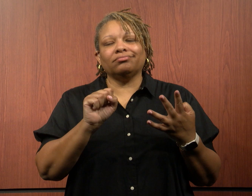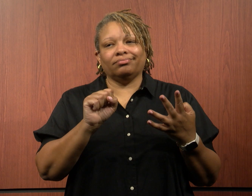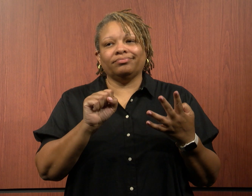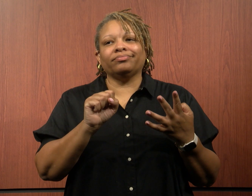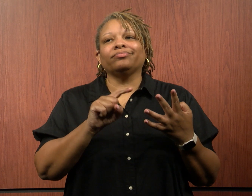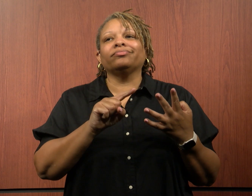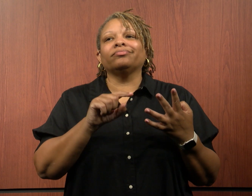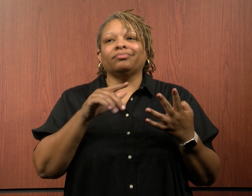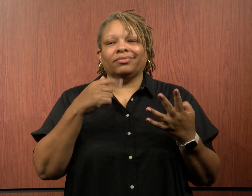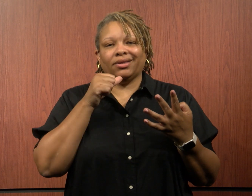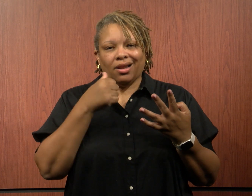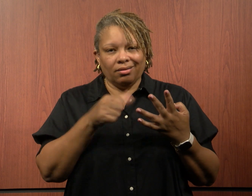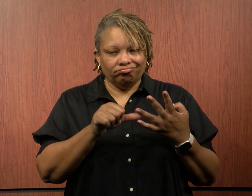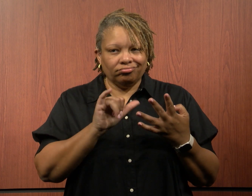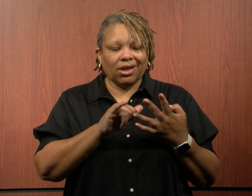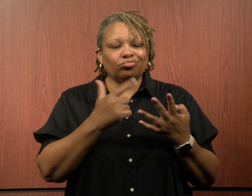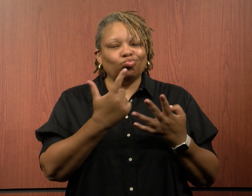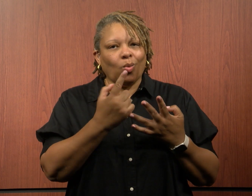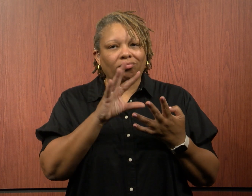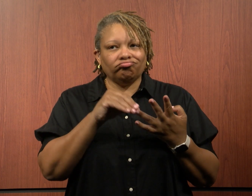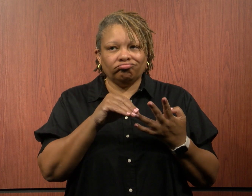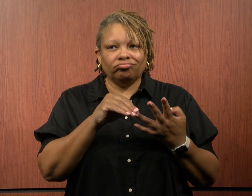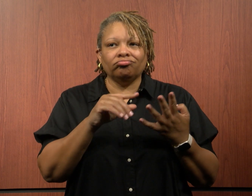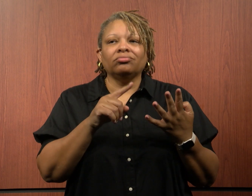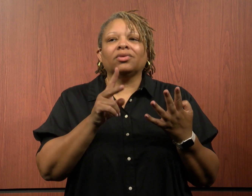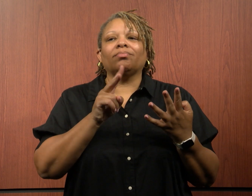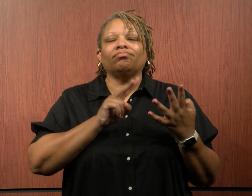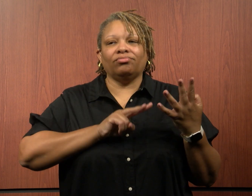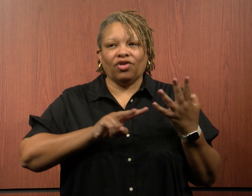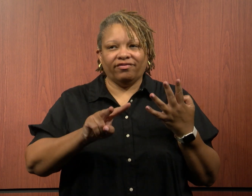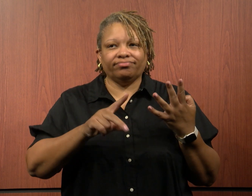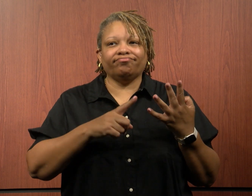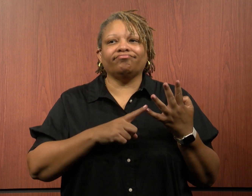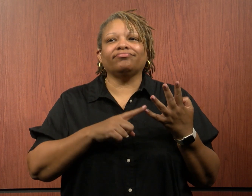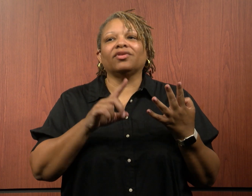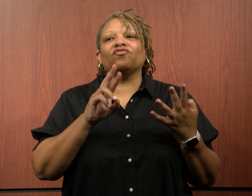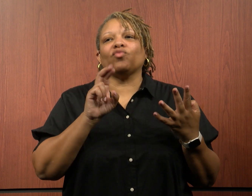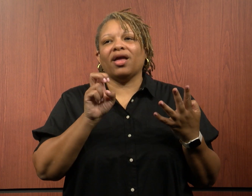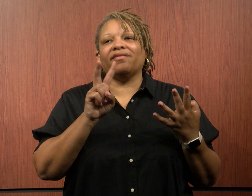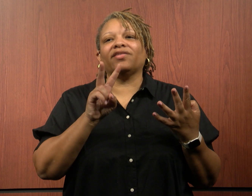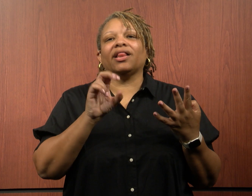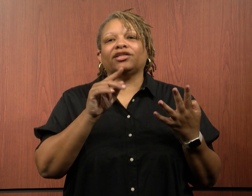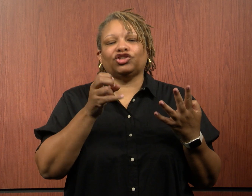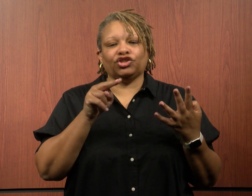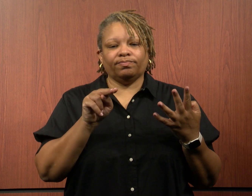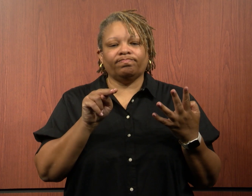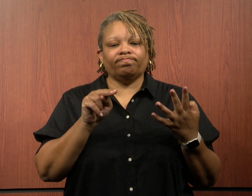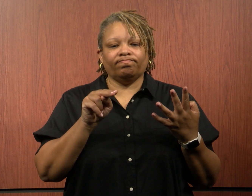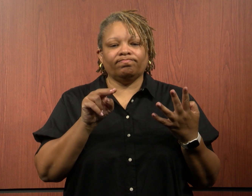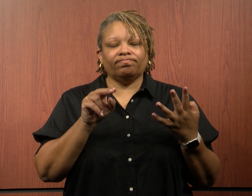Acts, 21 epistles, 1 book of prophecy, Revelation. So to remember that,